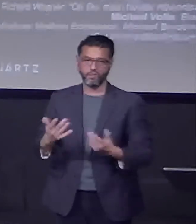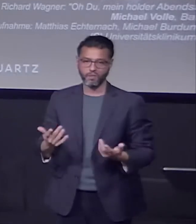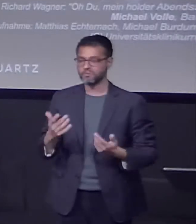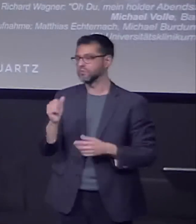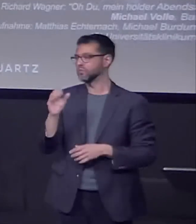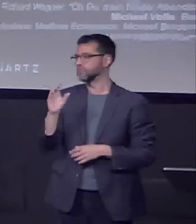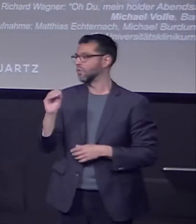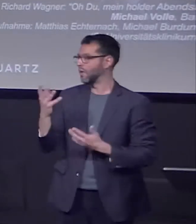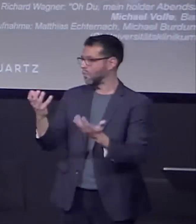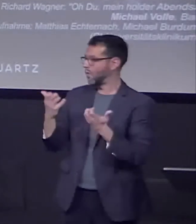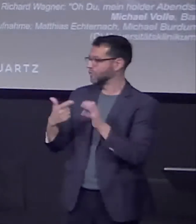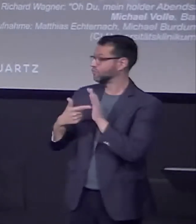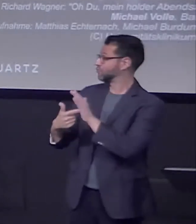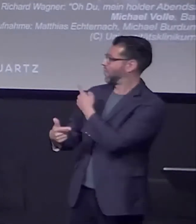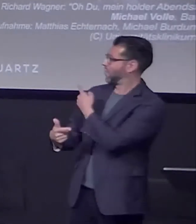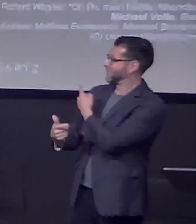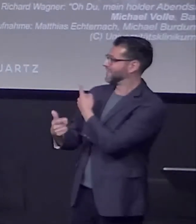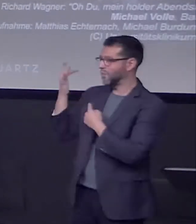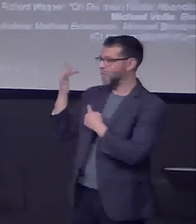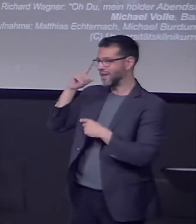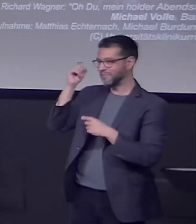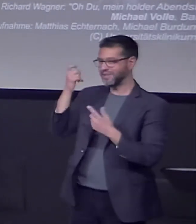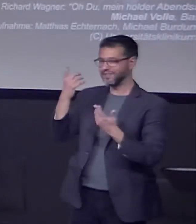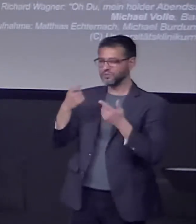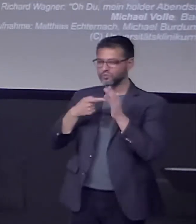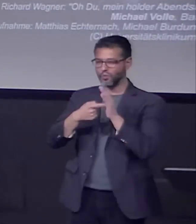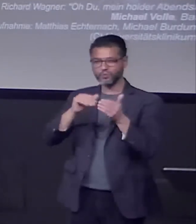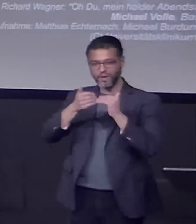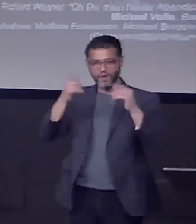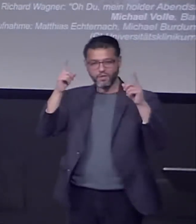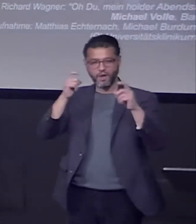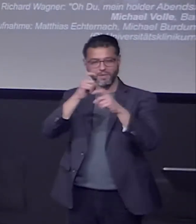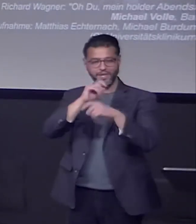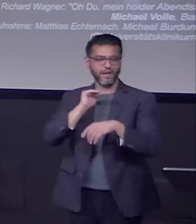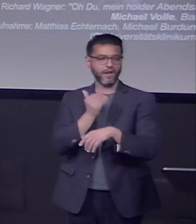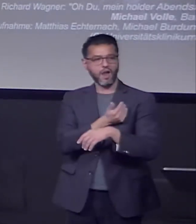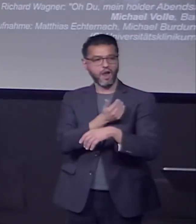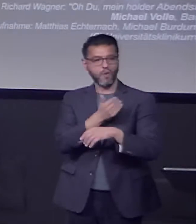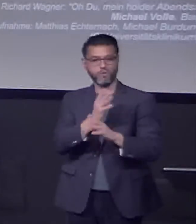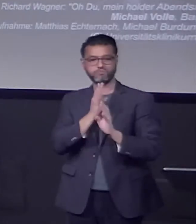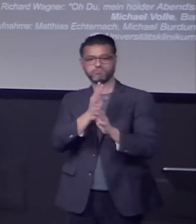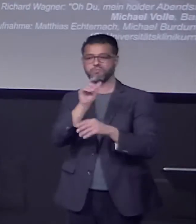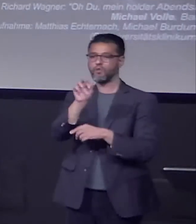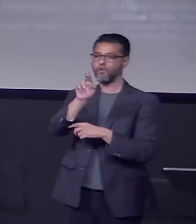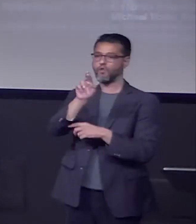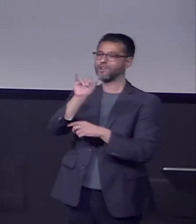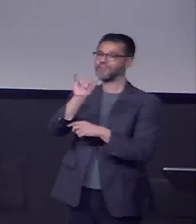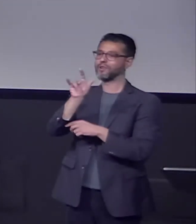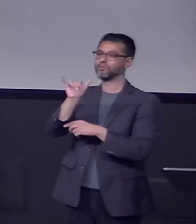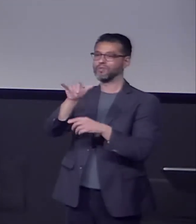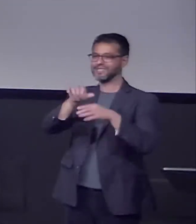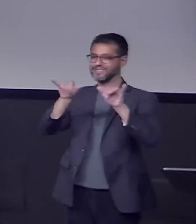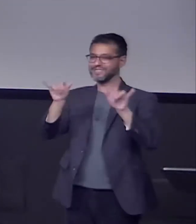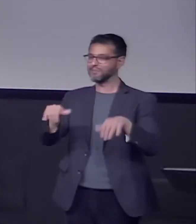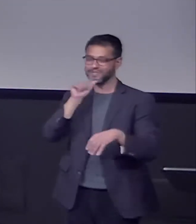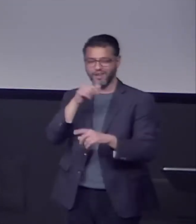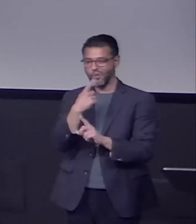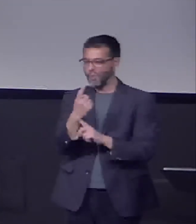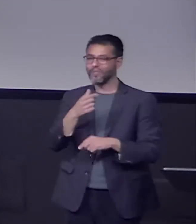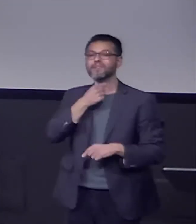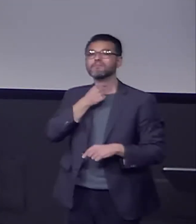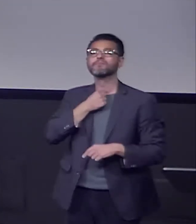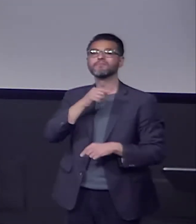to show this to demonstrate what a complicated articulatory system we have. It's not just the larynx that people used to talk